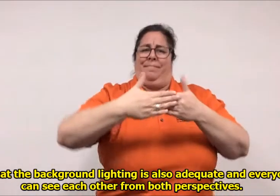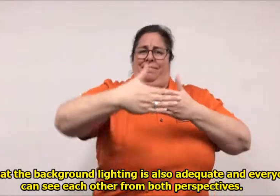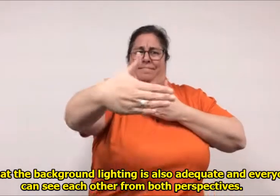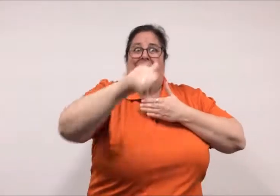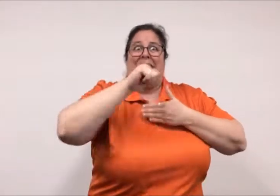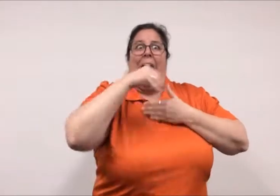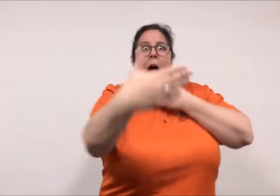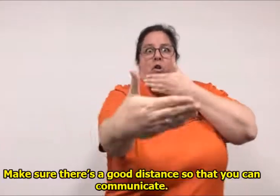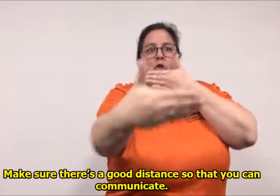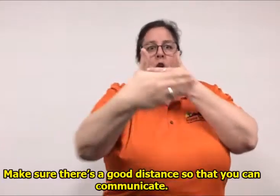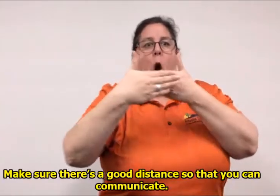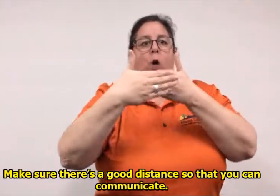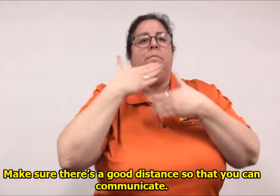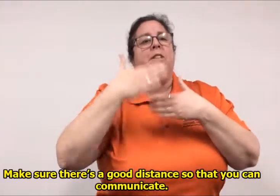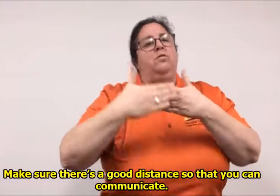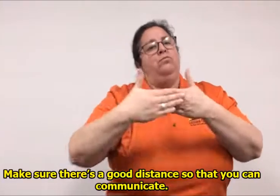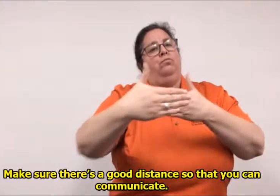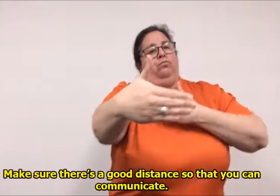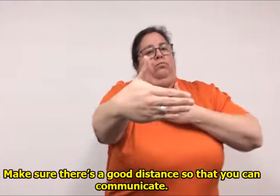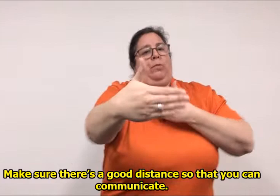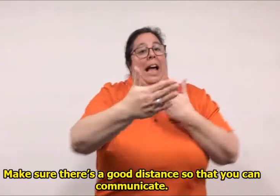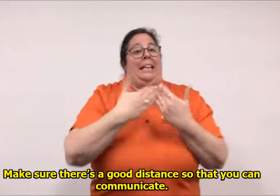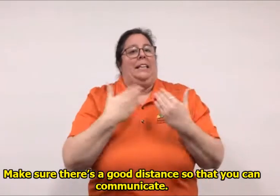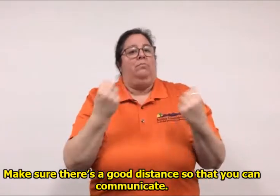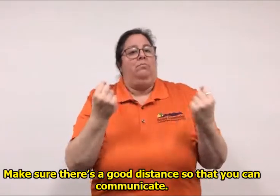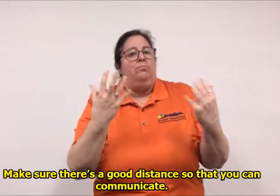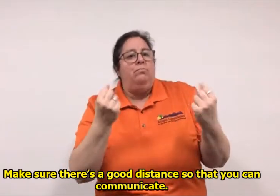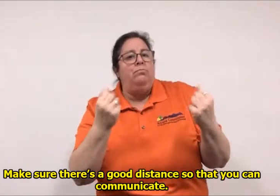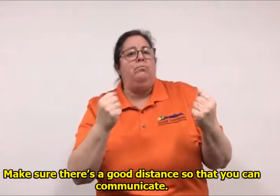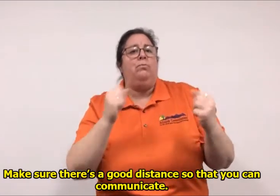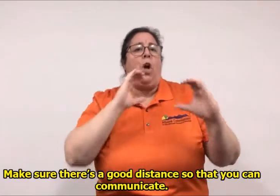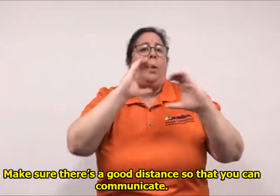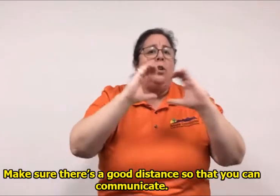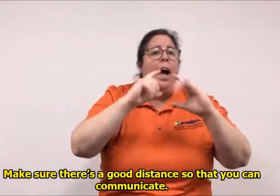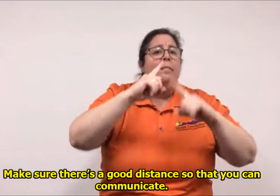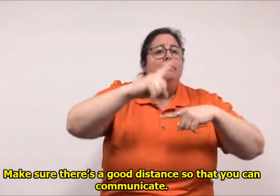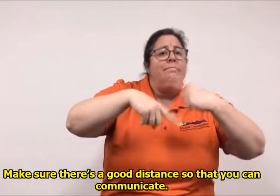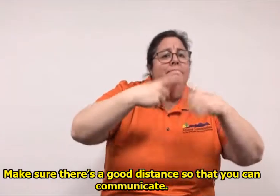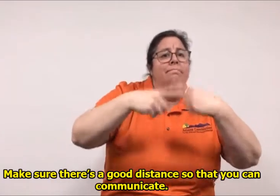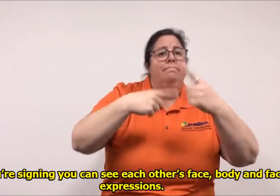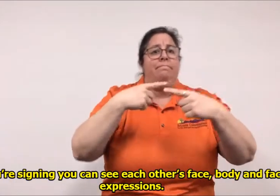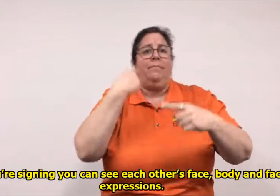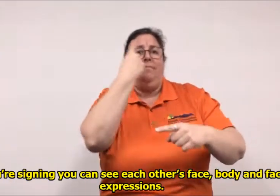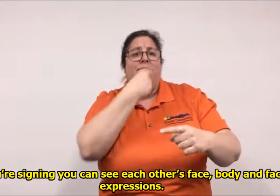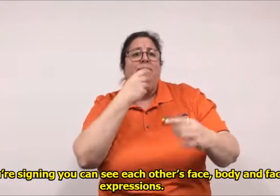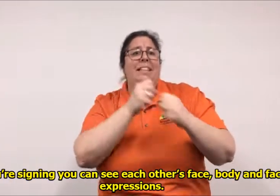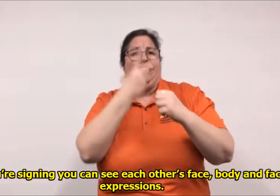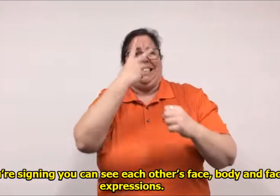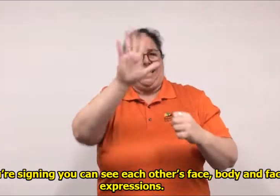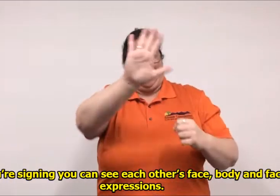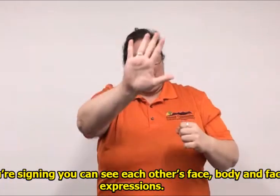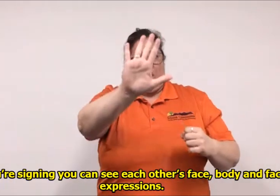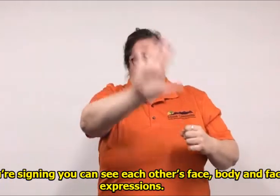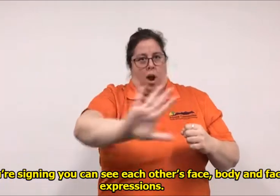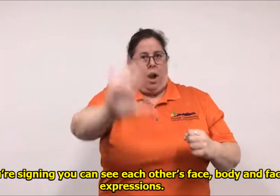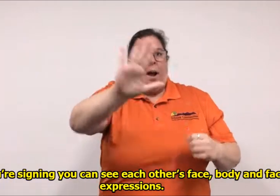perspectives. Make sure there's a good distance so that you can communicate. If you're signing, you can see each other's